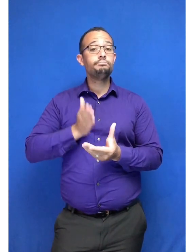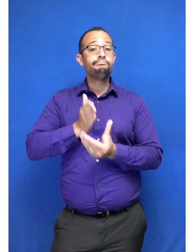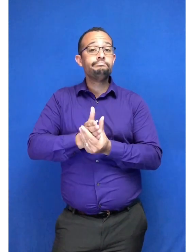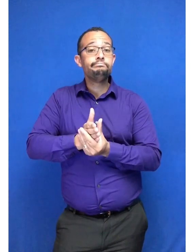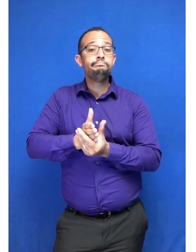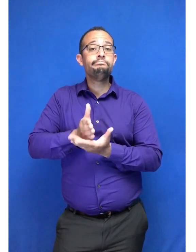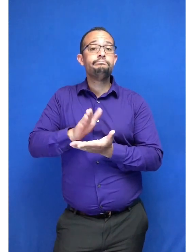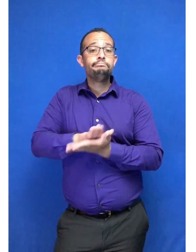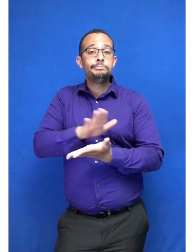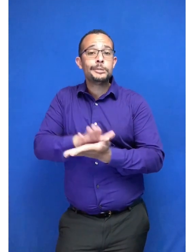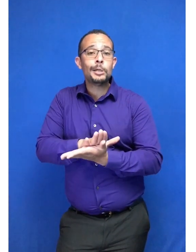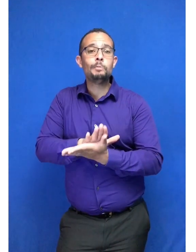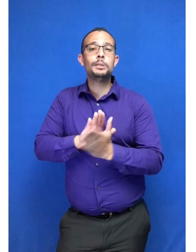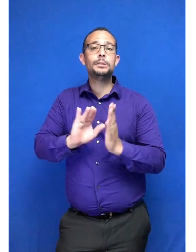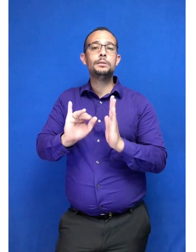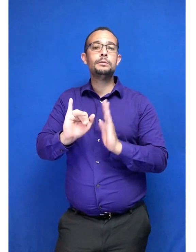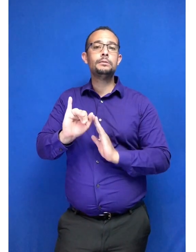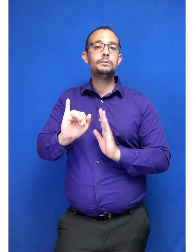identifications, and